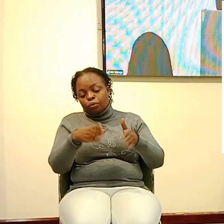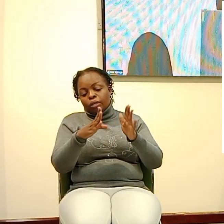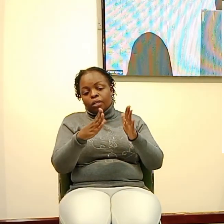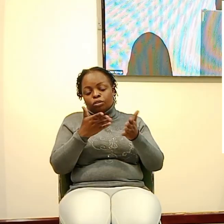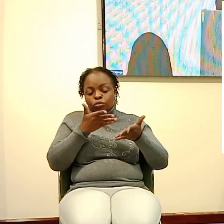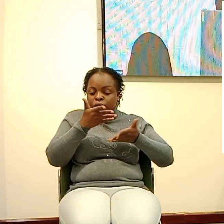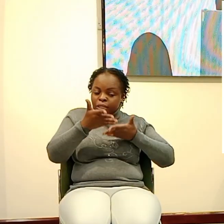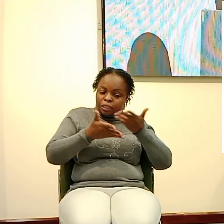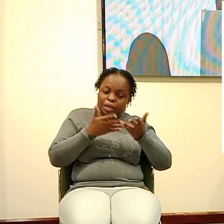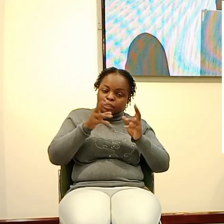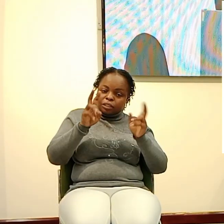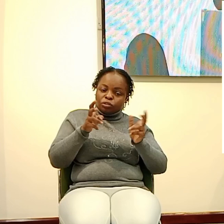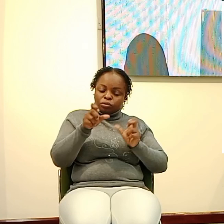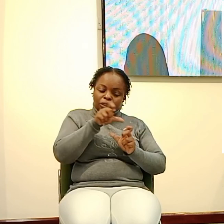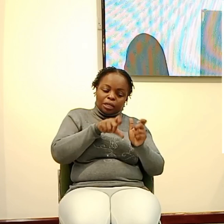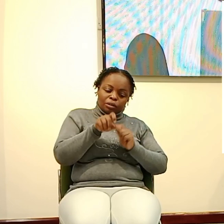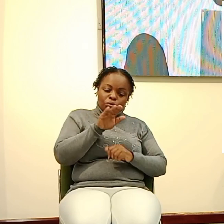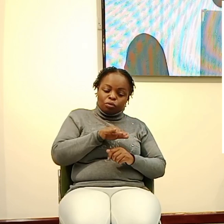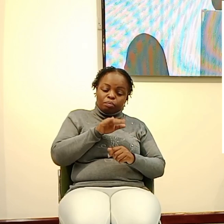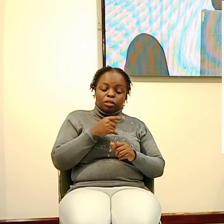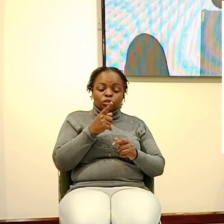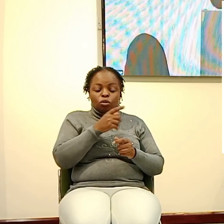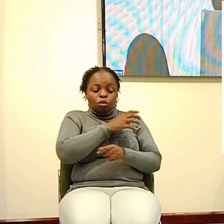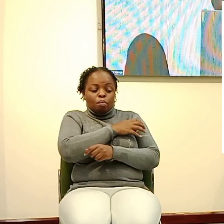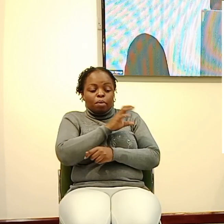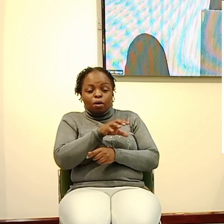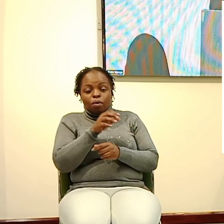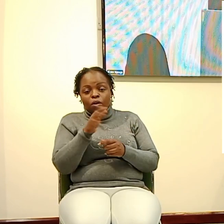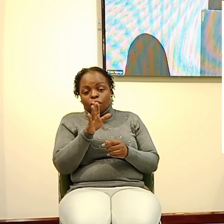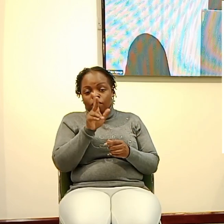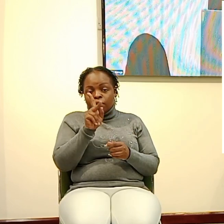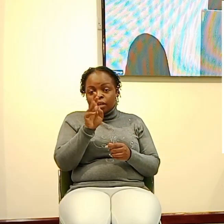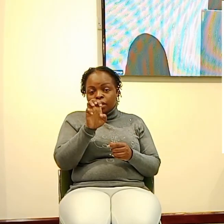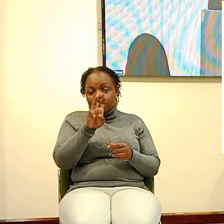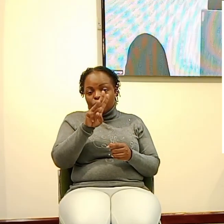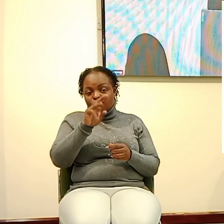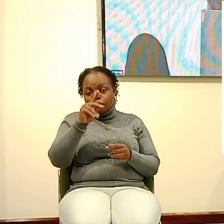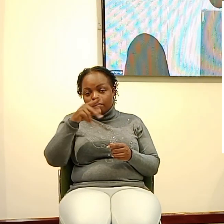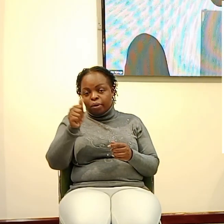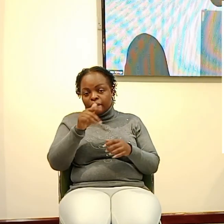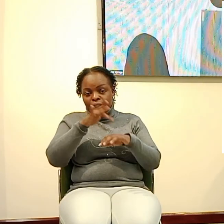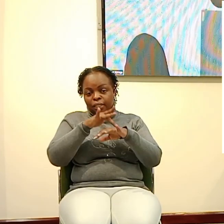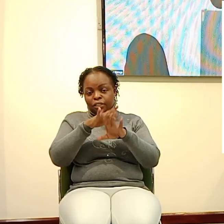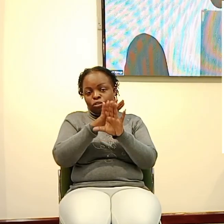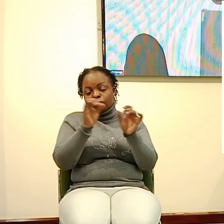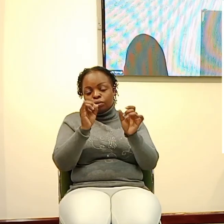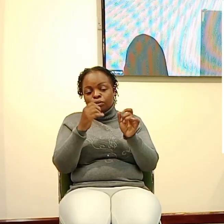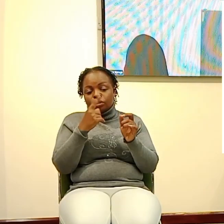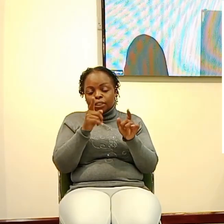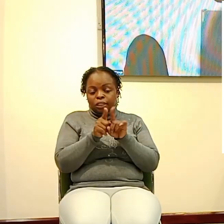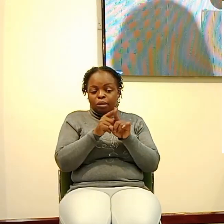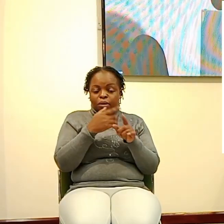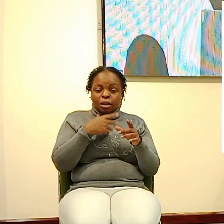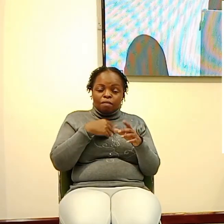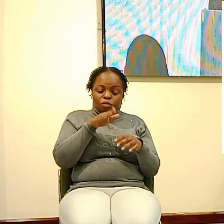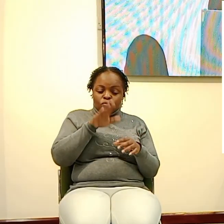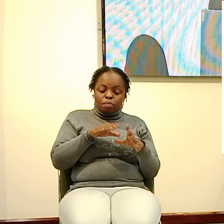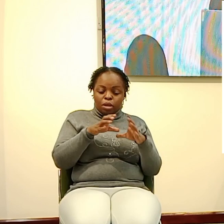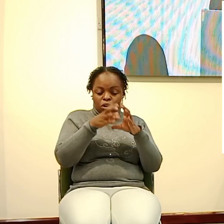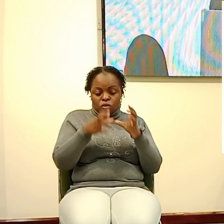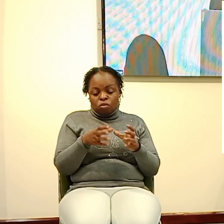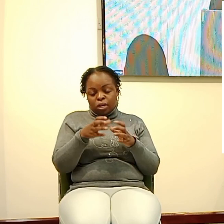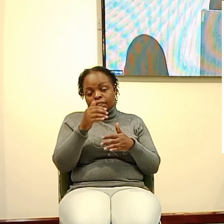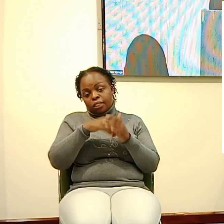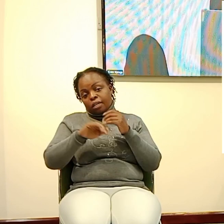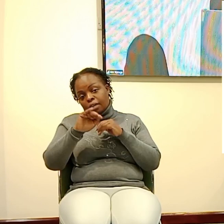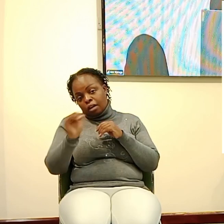women, okay? So the power of KEWOPA remains untapped, okay? Then we have the women caucuses at the